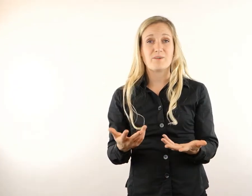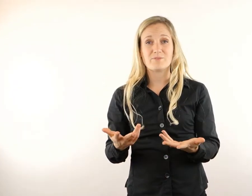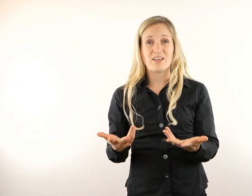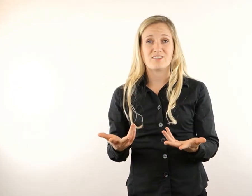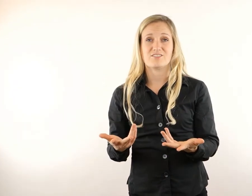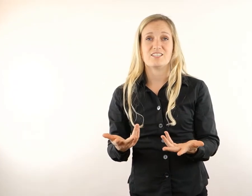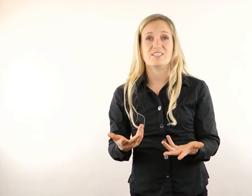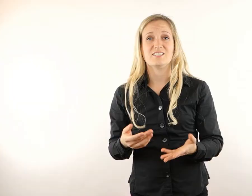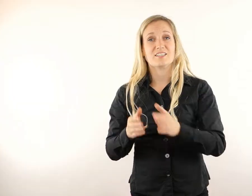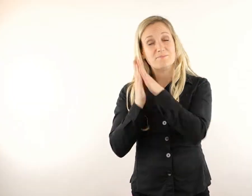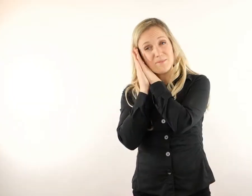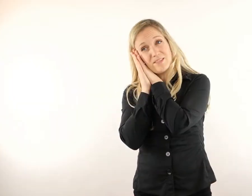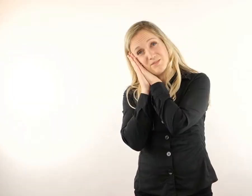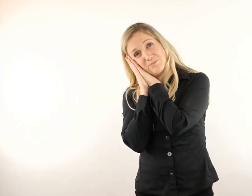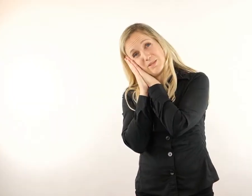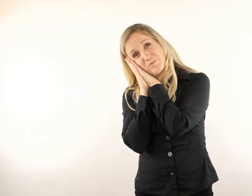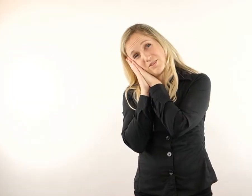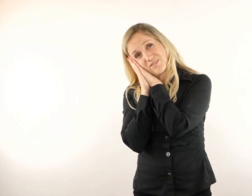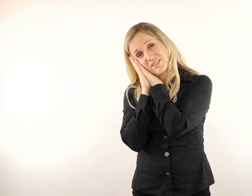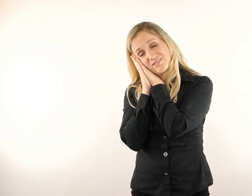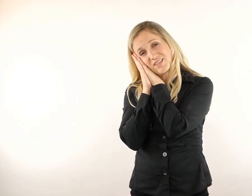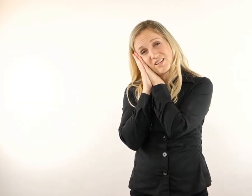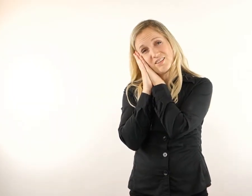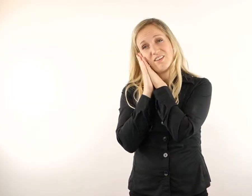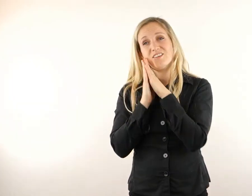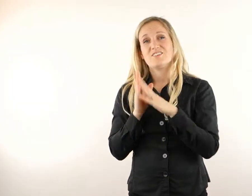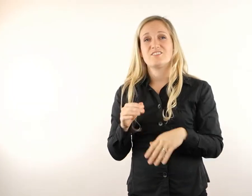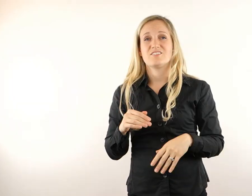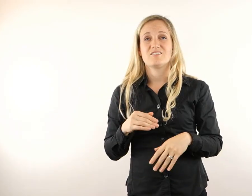remember that as you're teaching. Like maybe this would be a more effective sign to kind